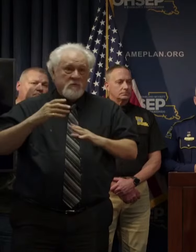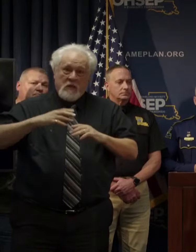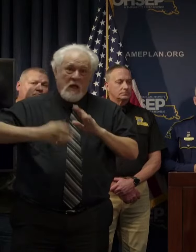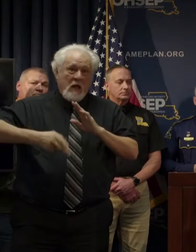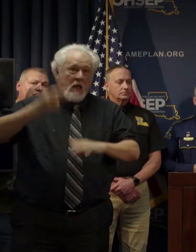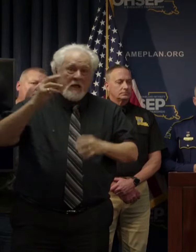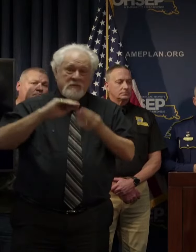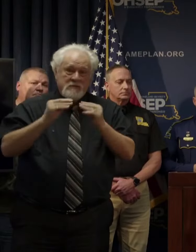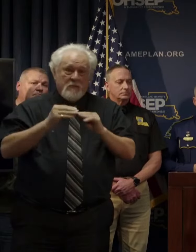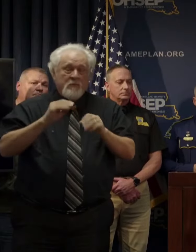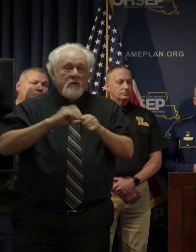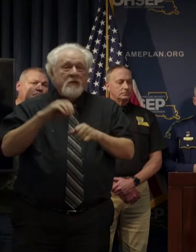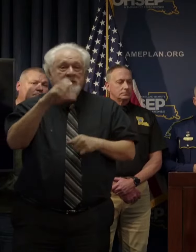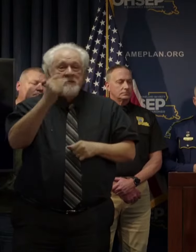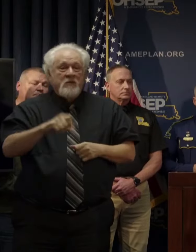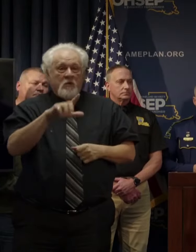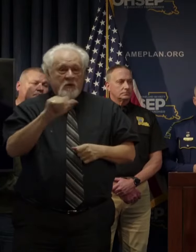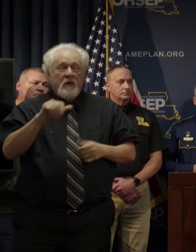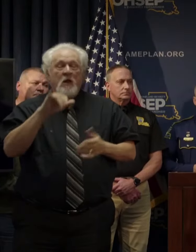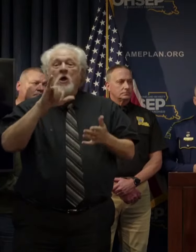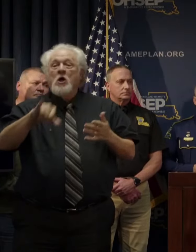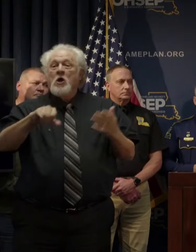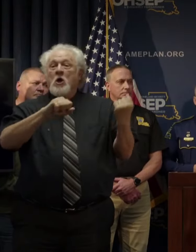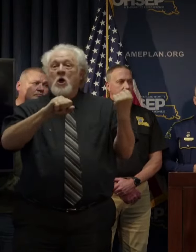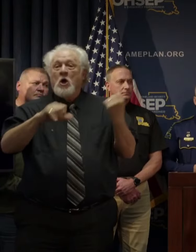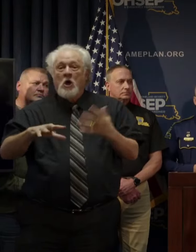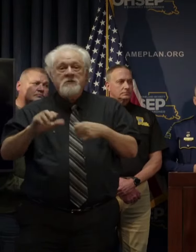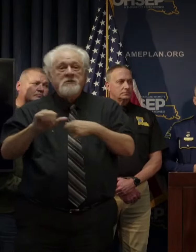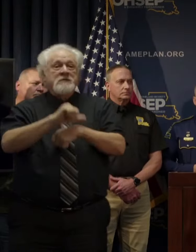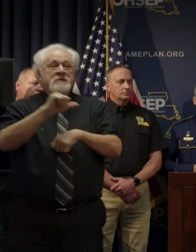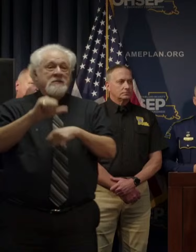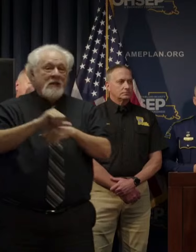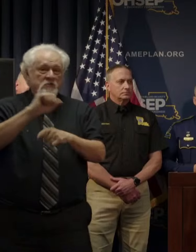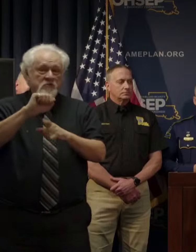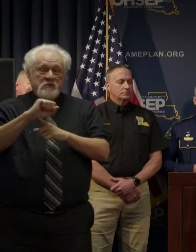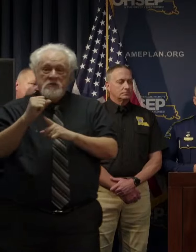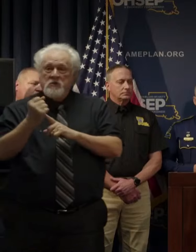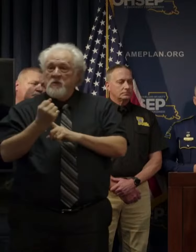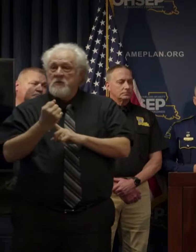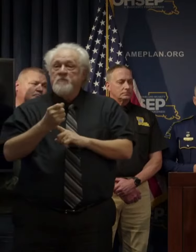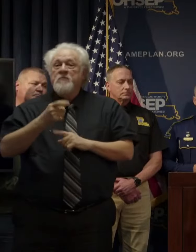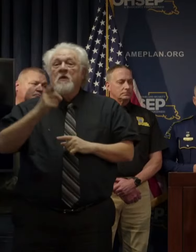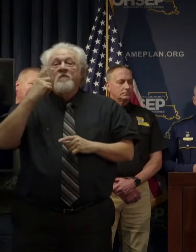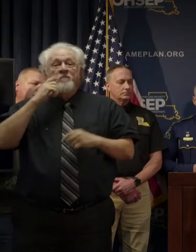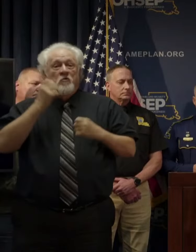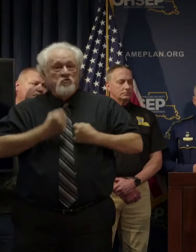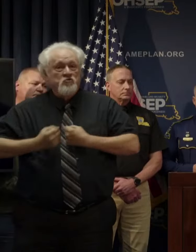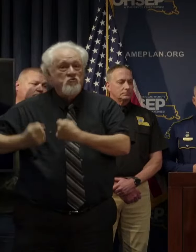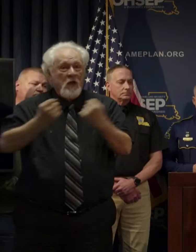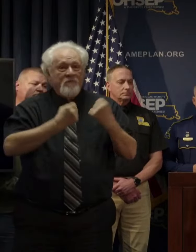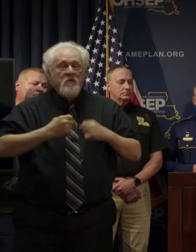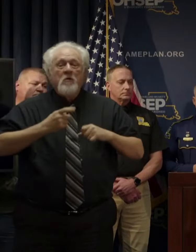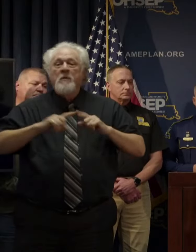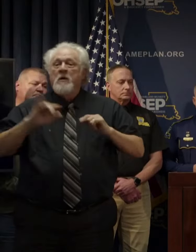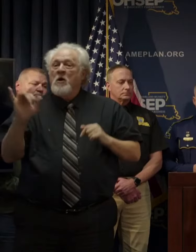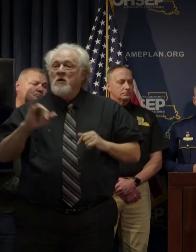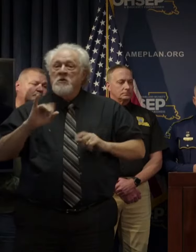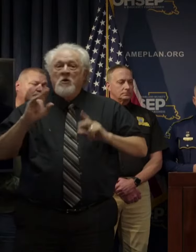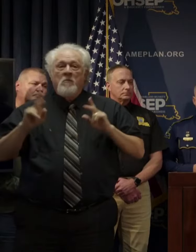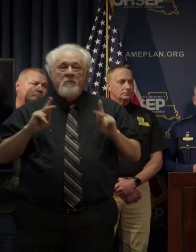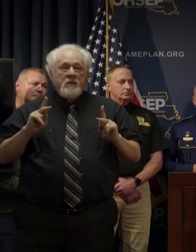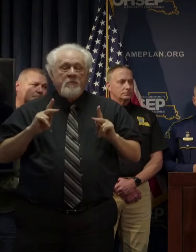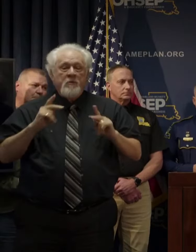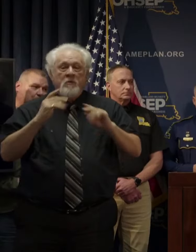Louisiana. This creates a very dangerous situation, not only for travel, but for people,